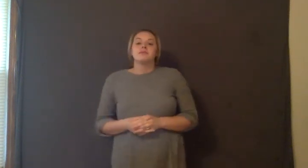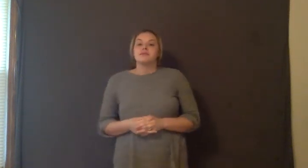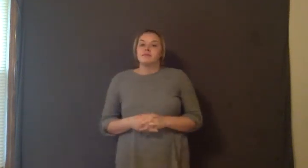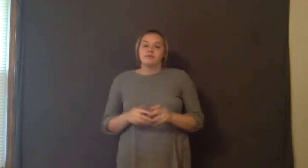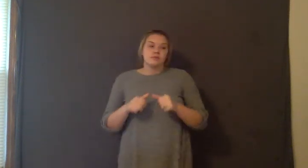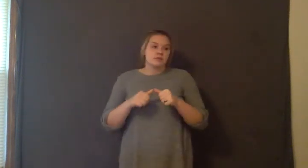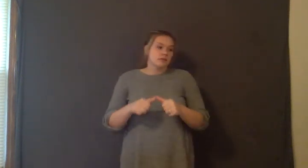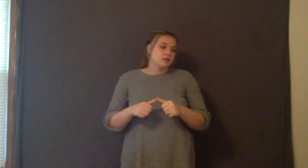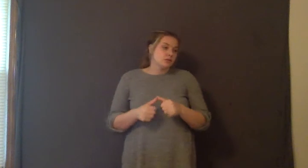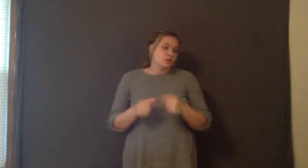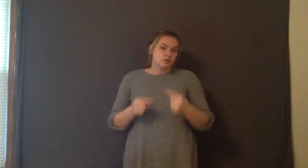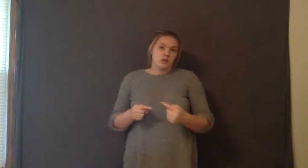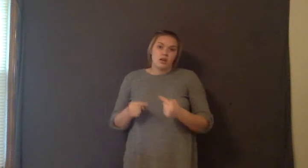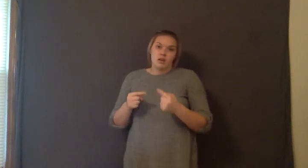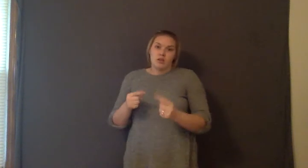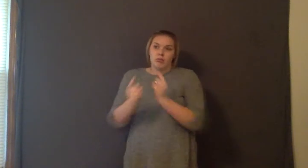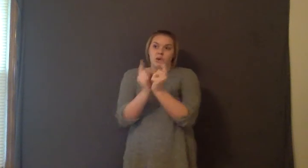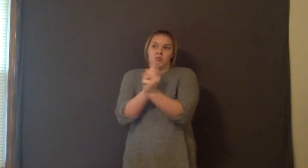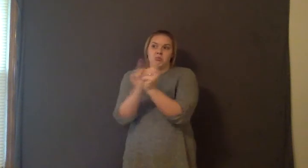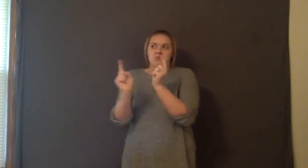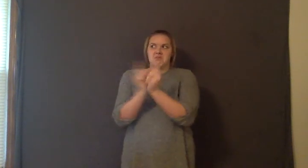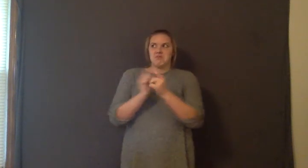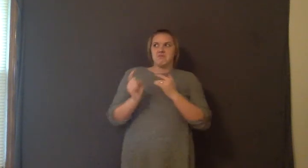other. We're constantly creating tensions and conflicts. We